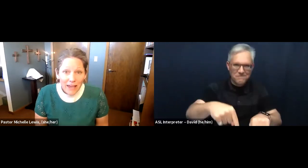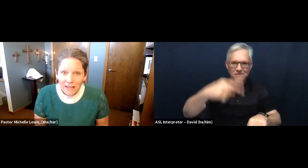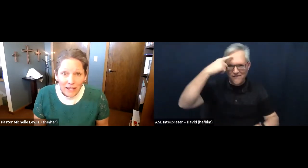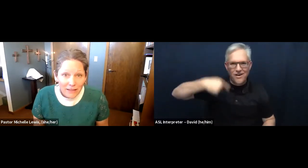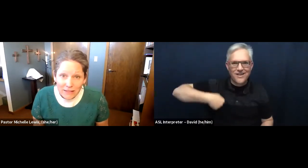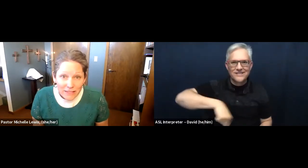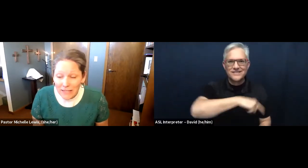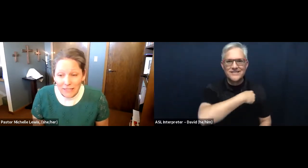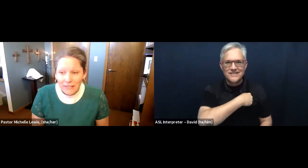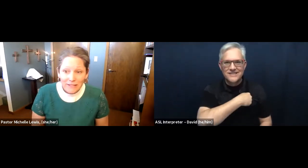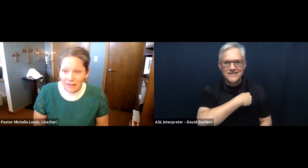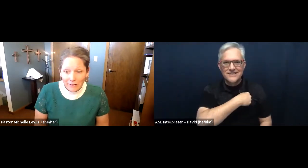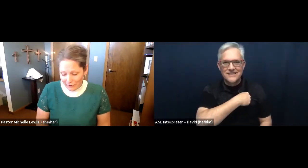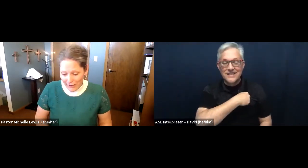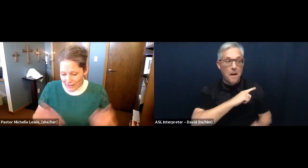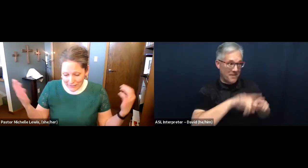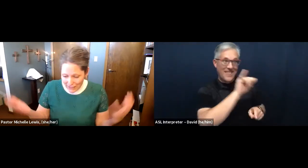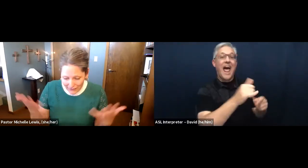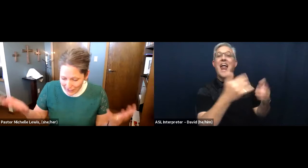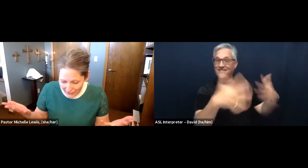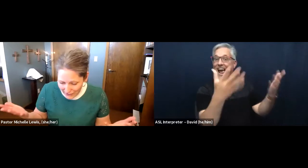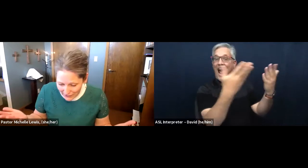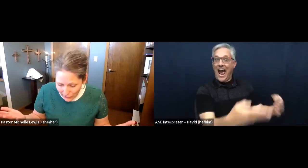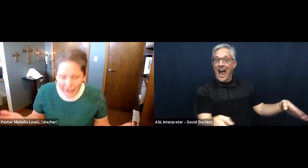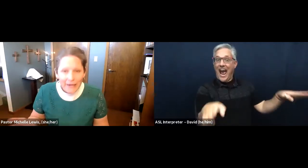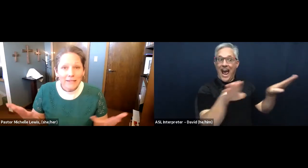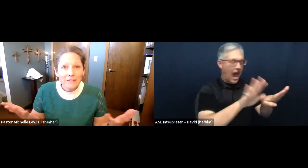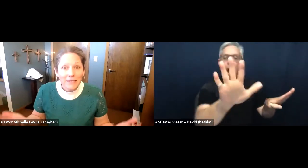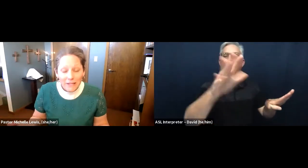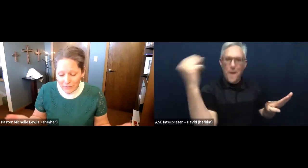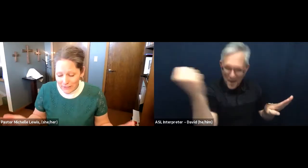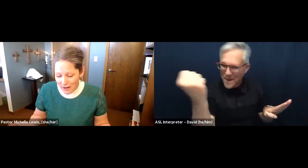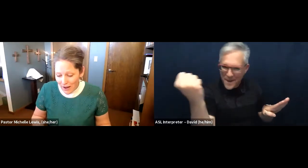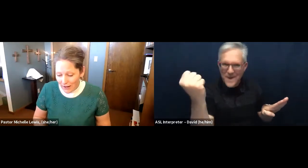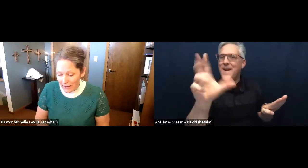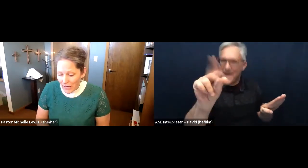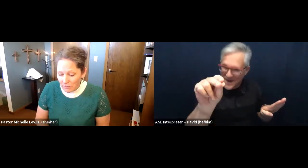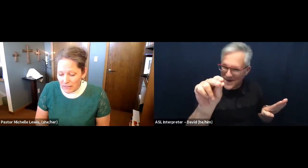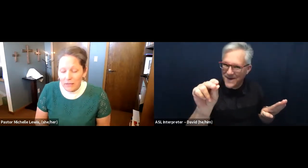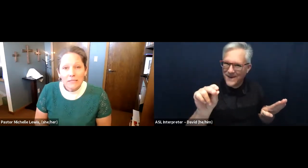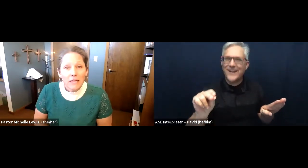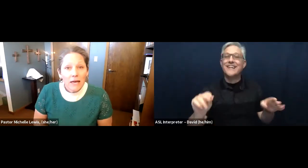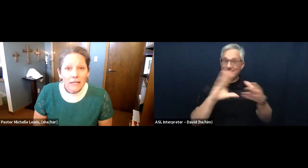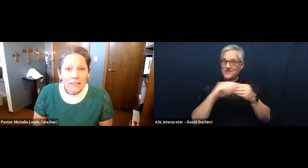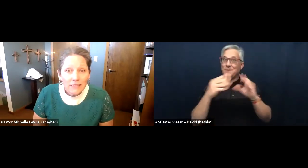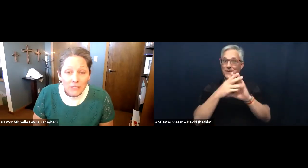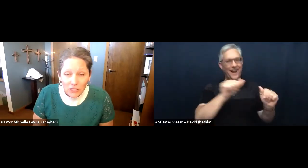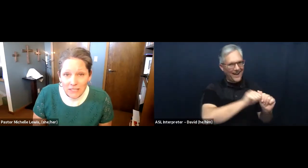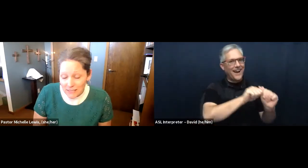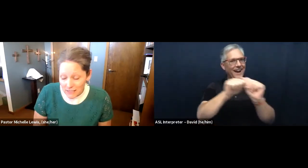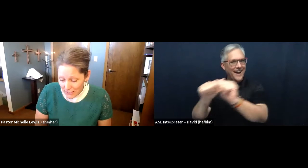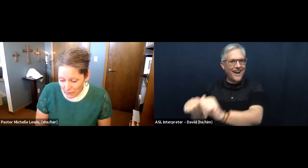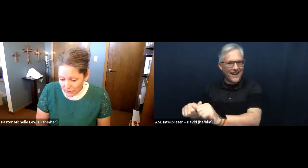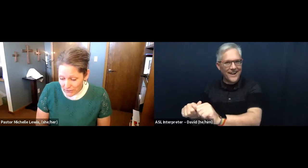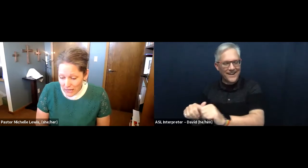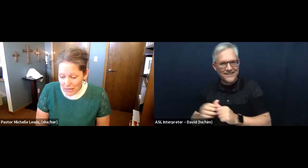And then that's not the end either, right? That's not the end of the story. It continues on because